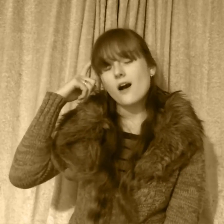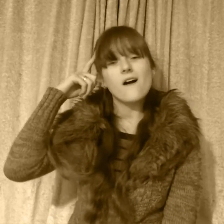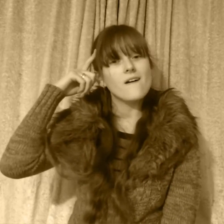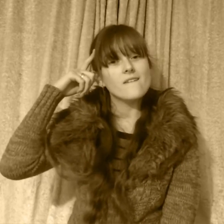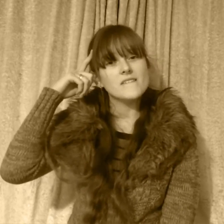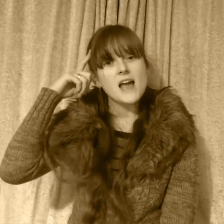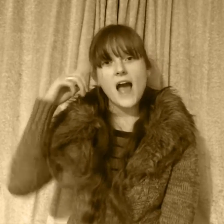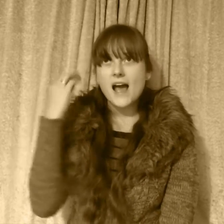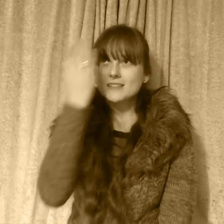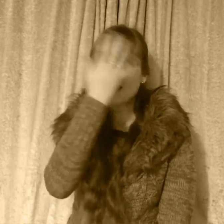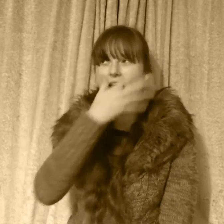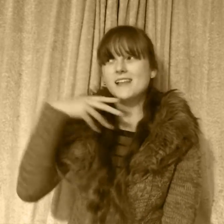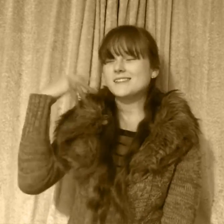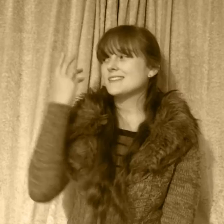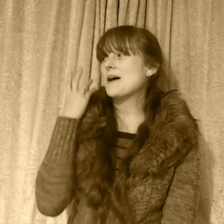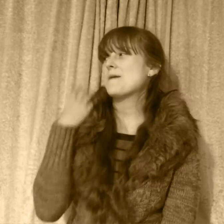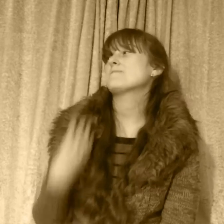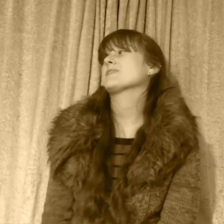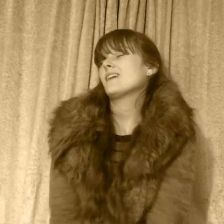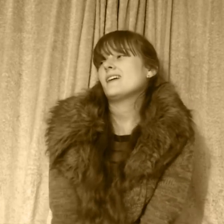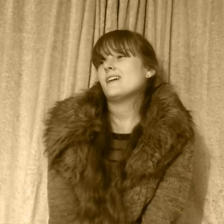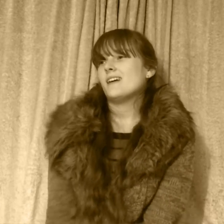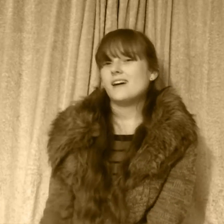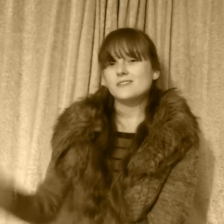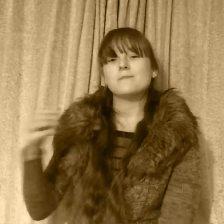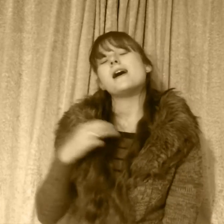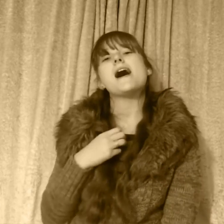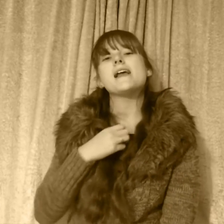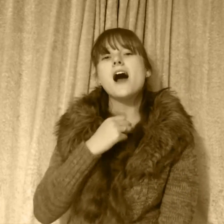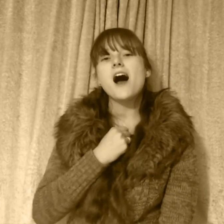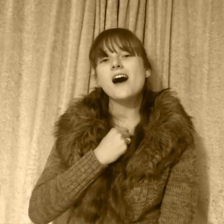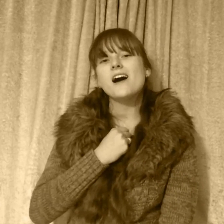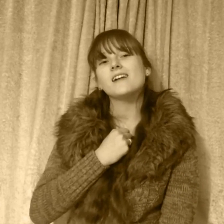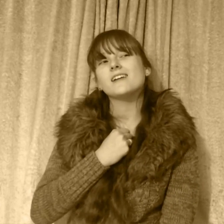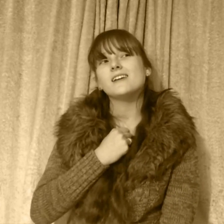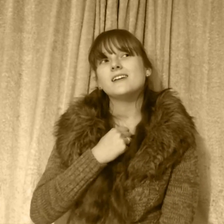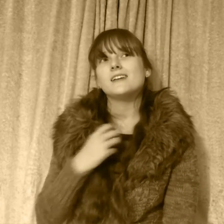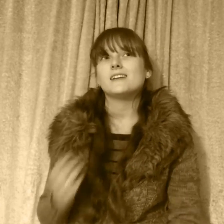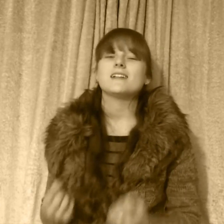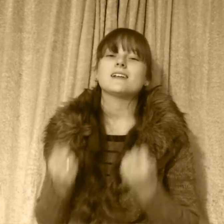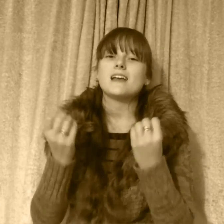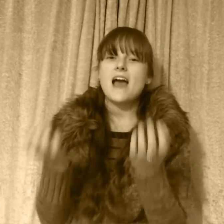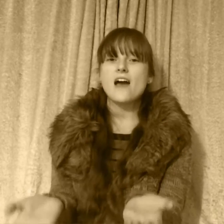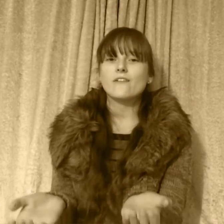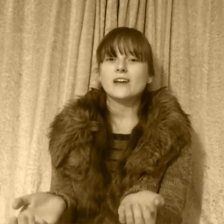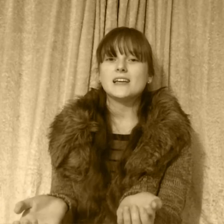of as handsome Come to my heart He carries